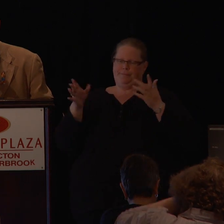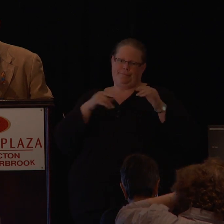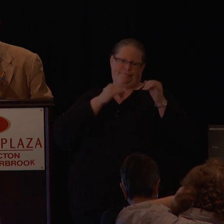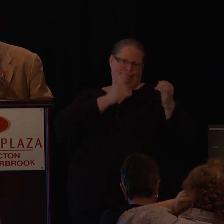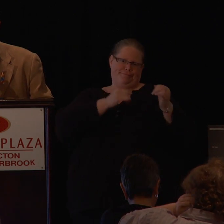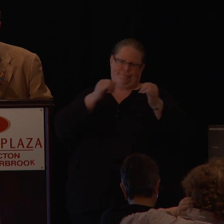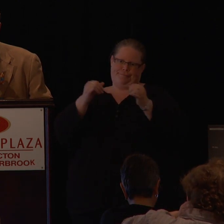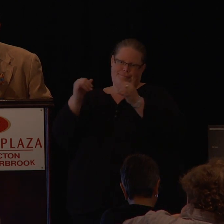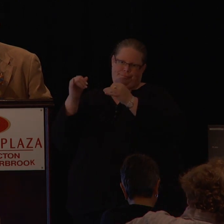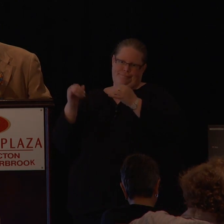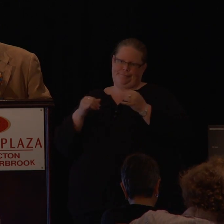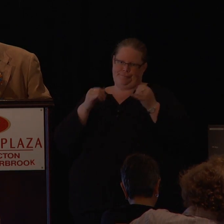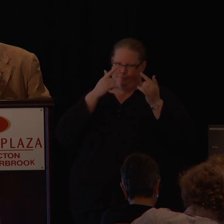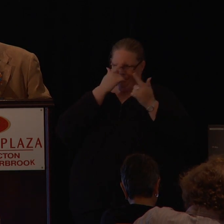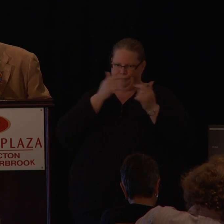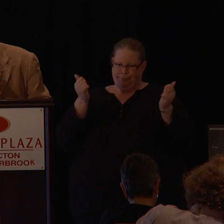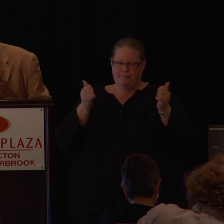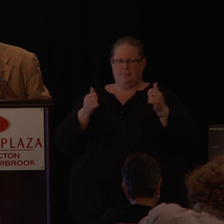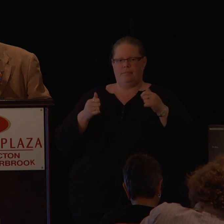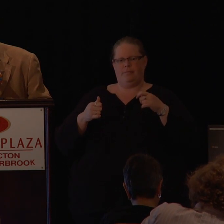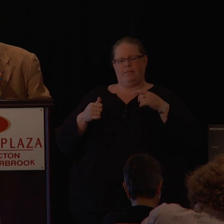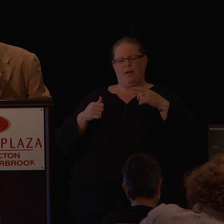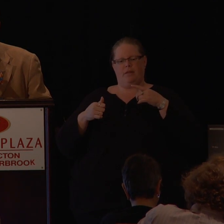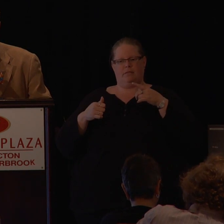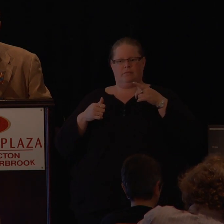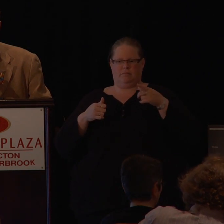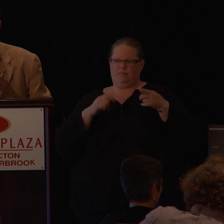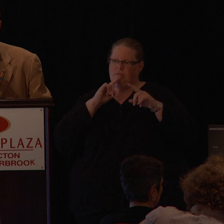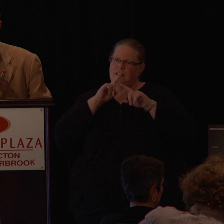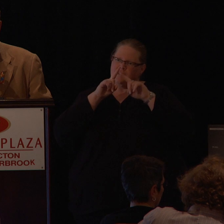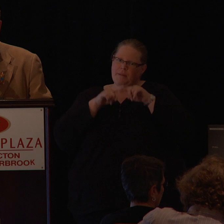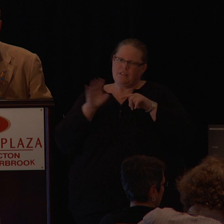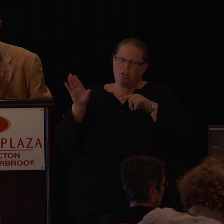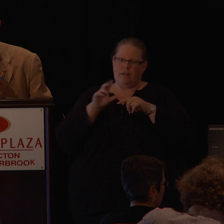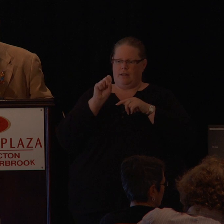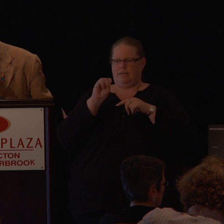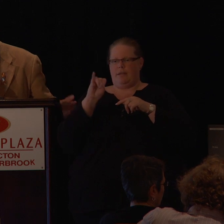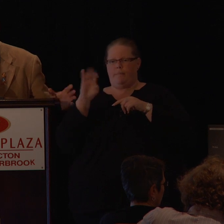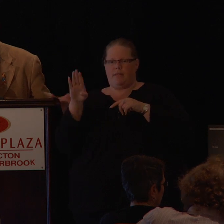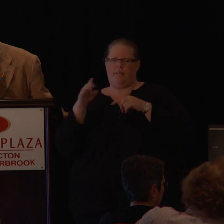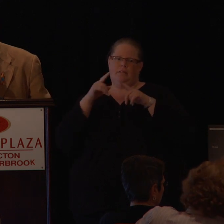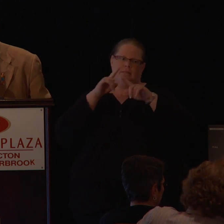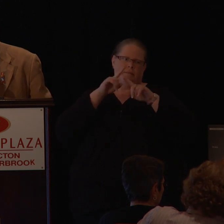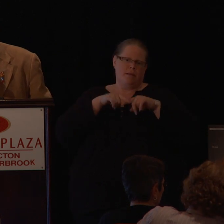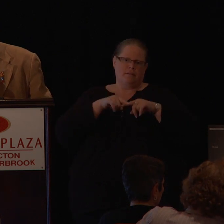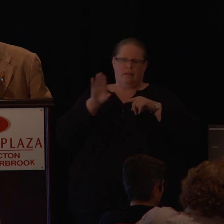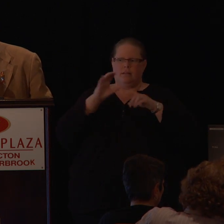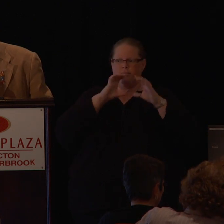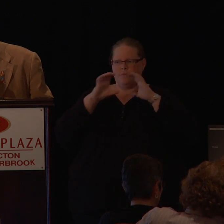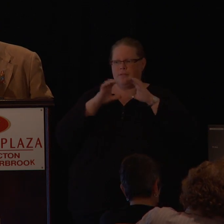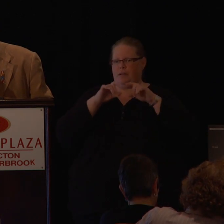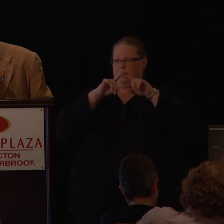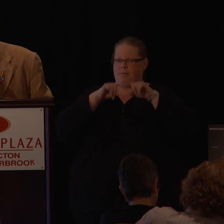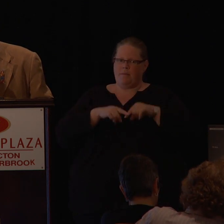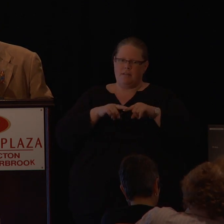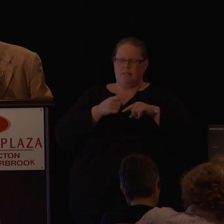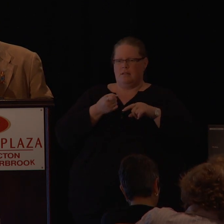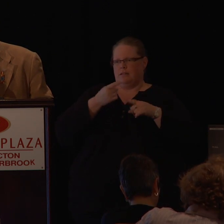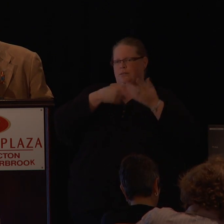is one, the extent to which one engages in self-injurious behavior and doesn't understand basic